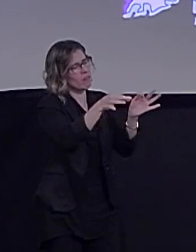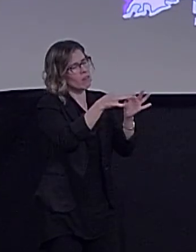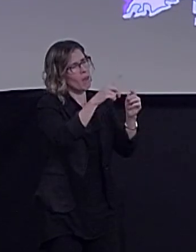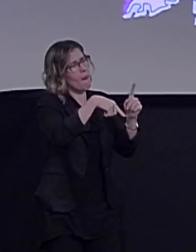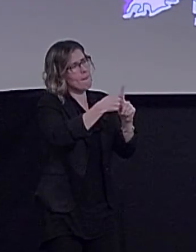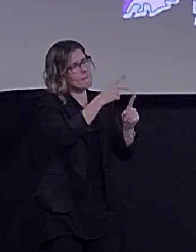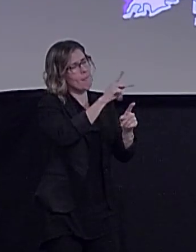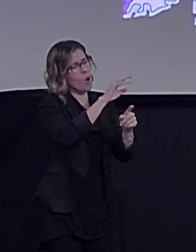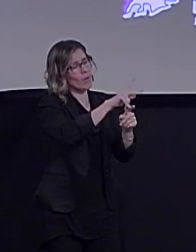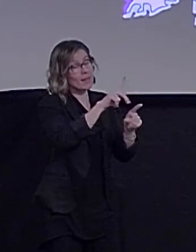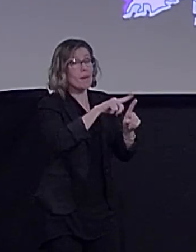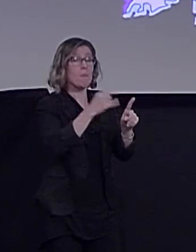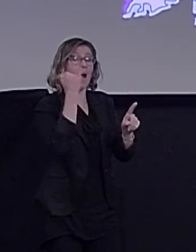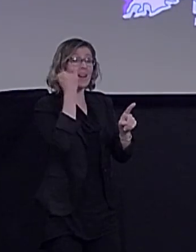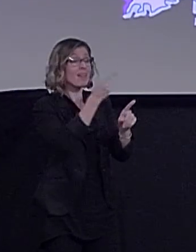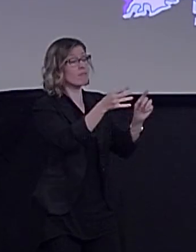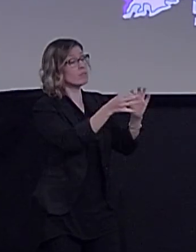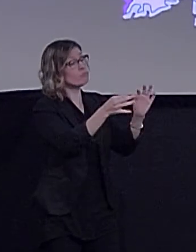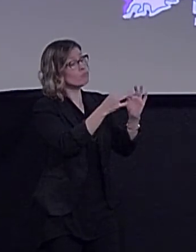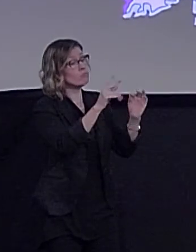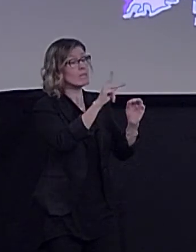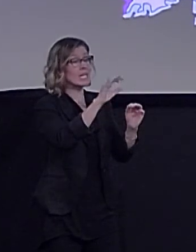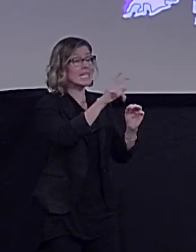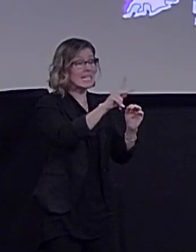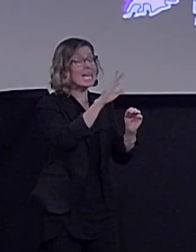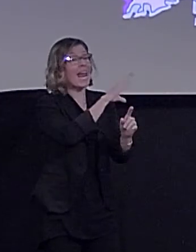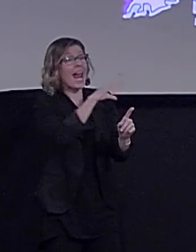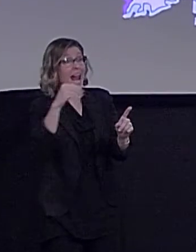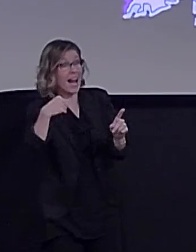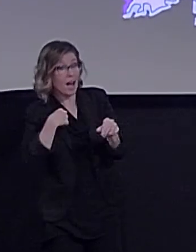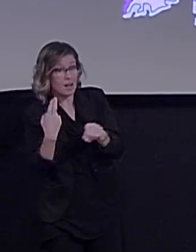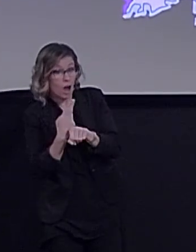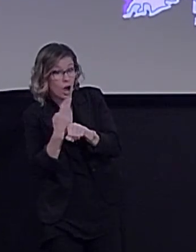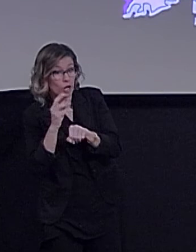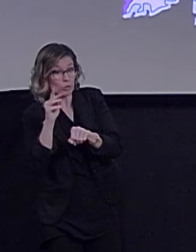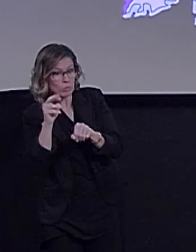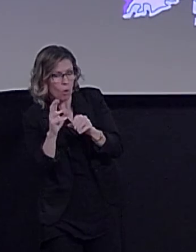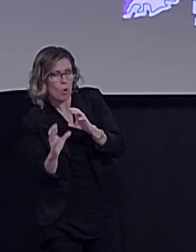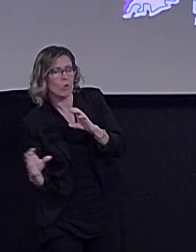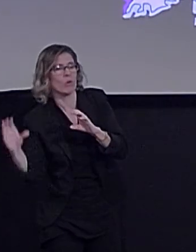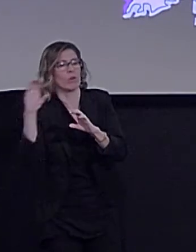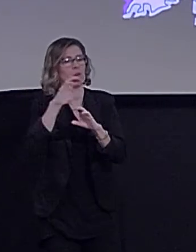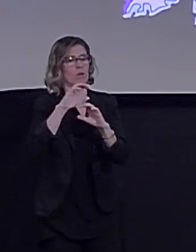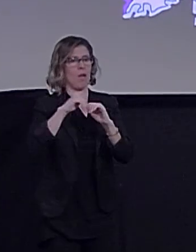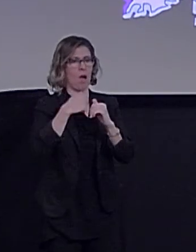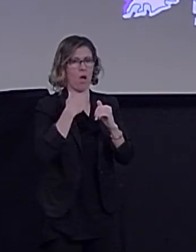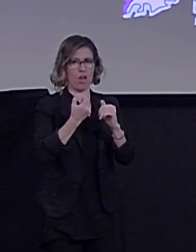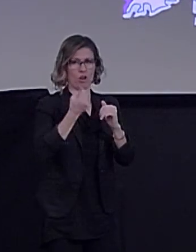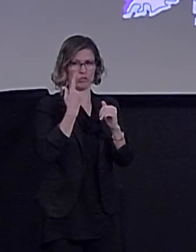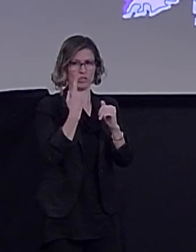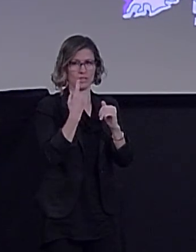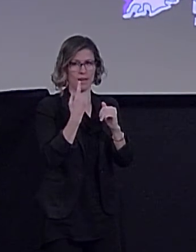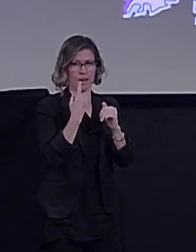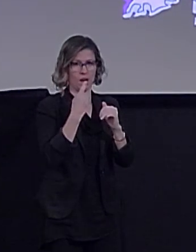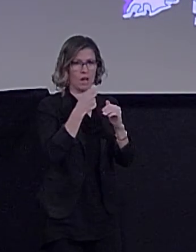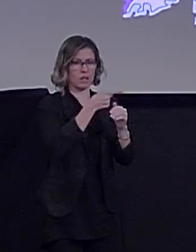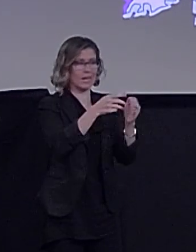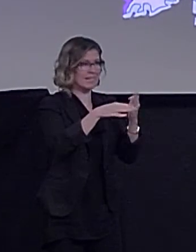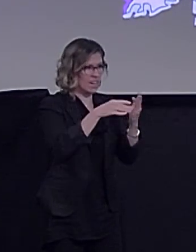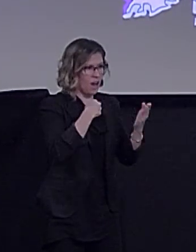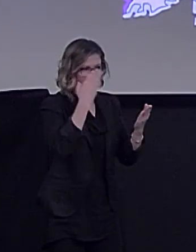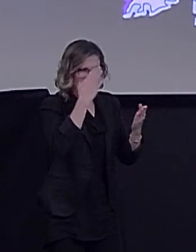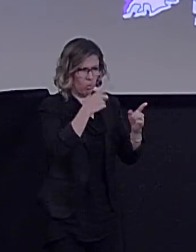the motor cortex, which in the sense you have also the motor image of what's going on. The other will be only abstract, what is going